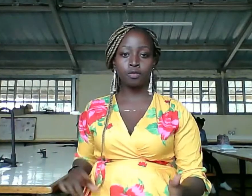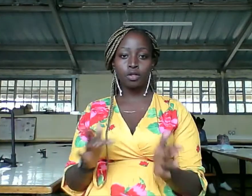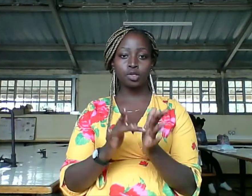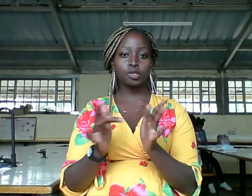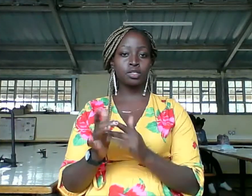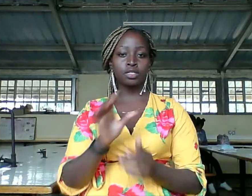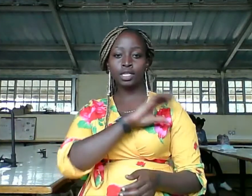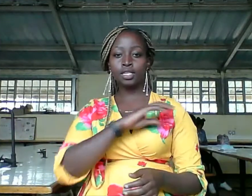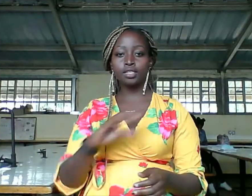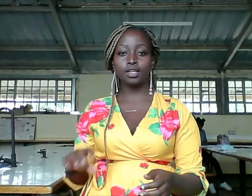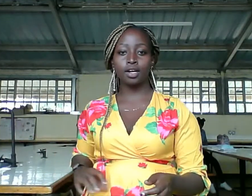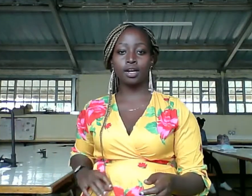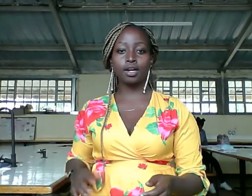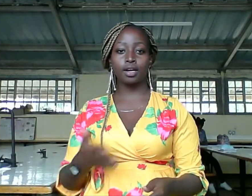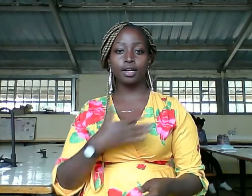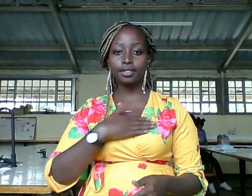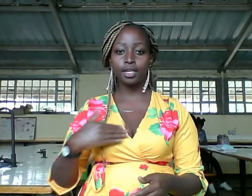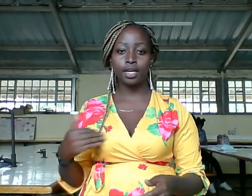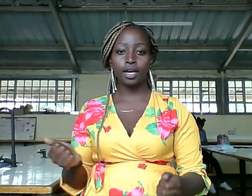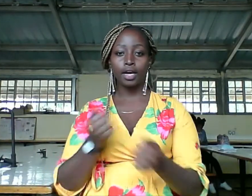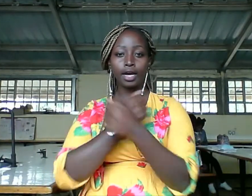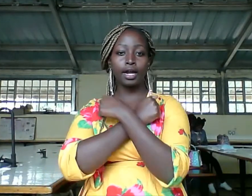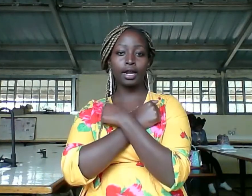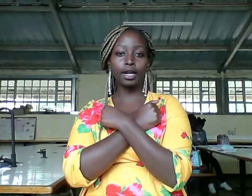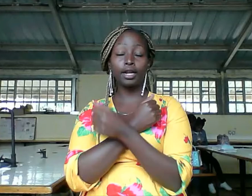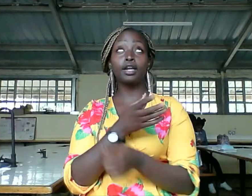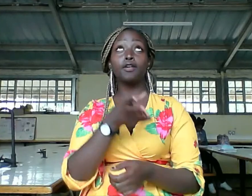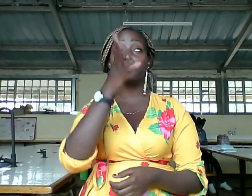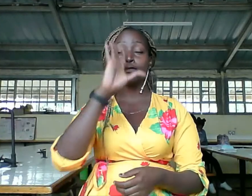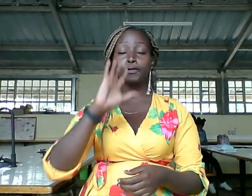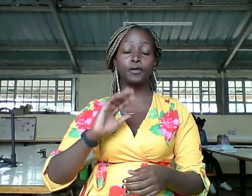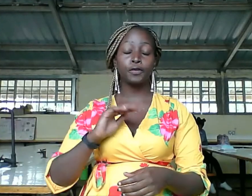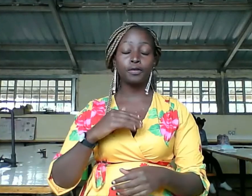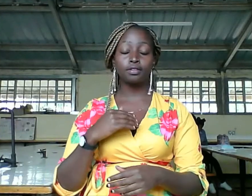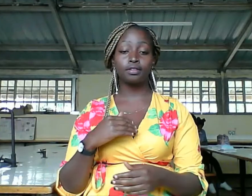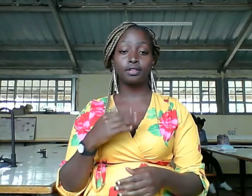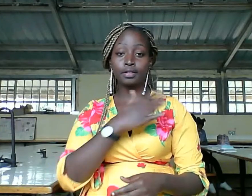and the love of God and the fellowship of your Holy Spirit